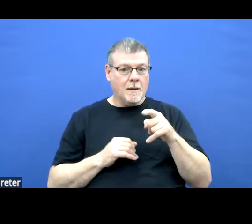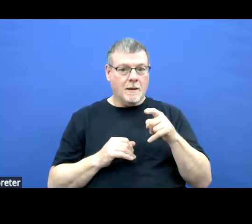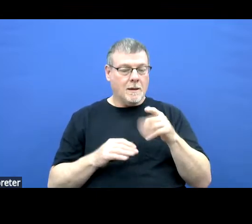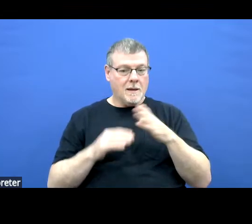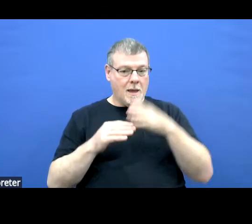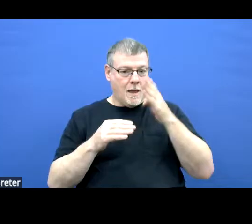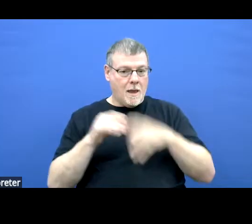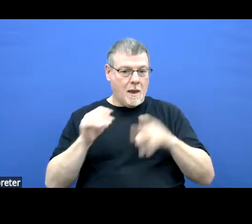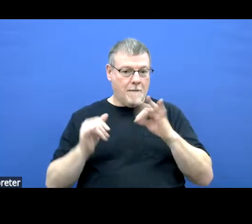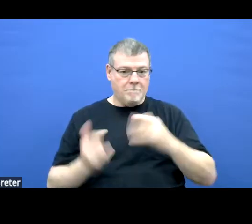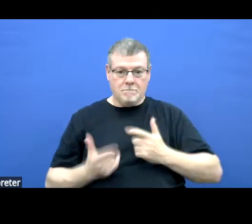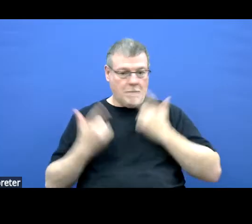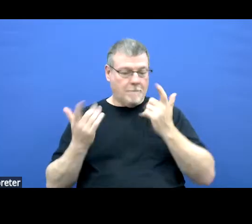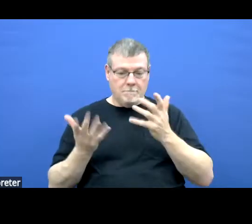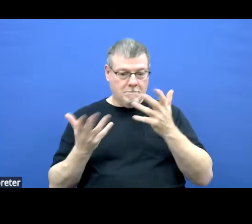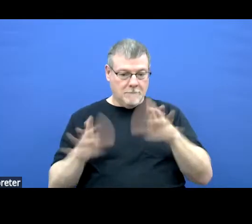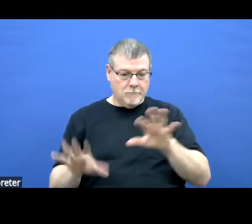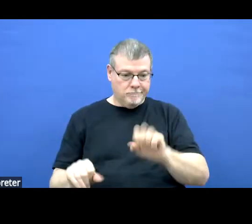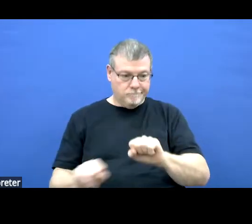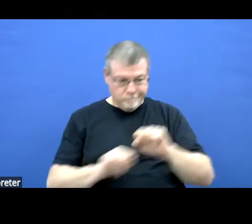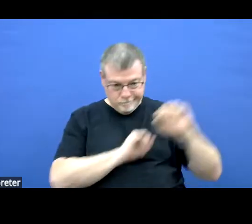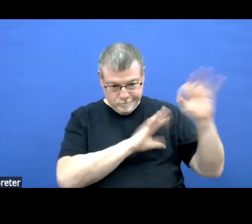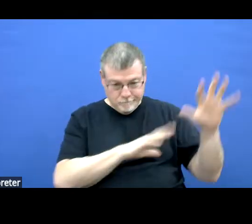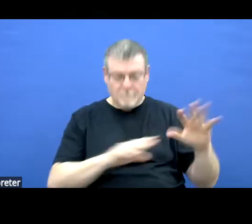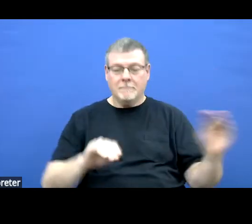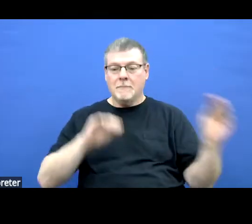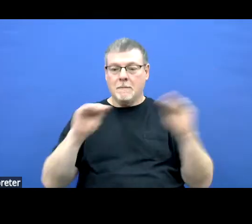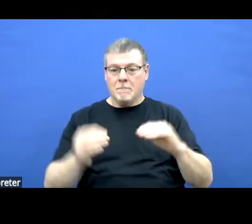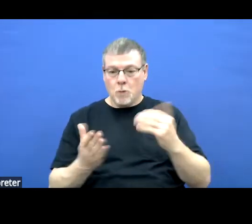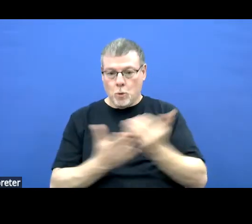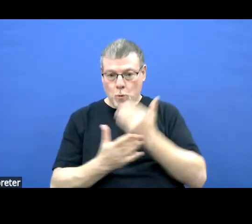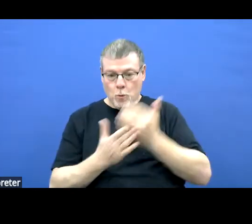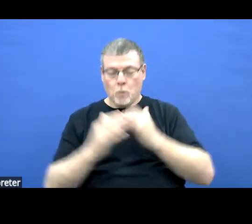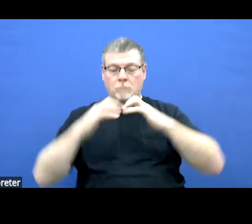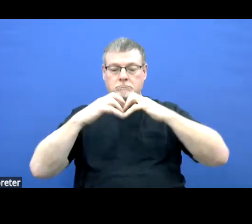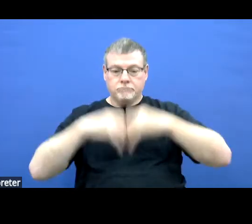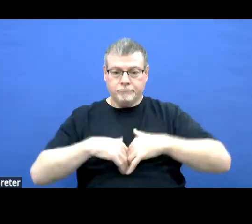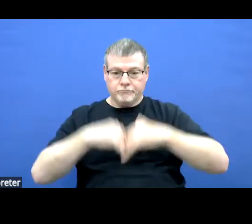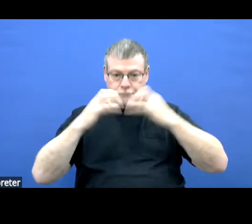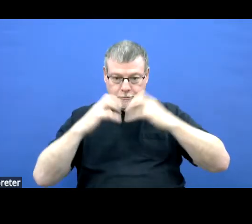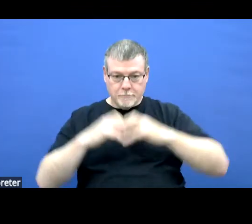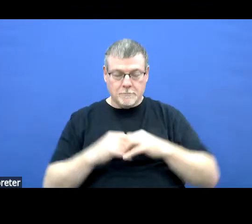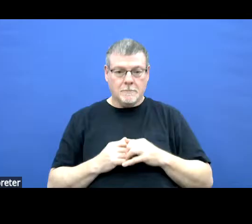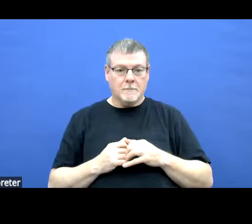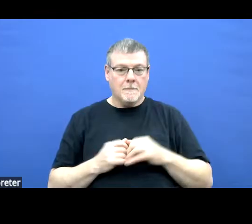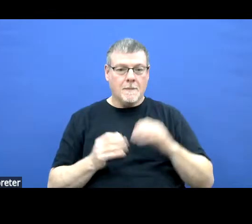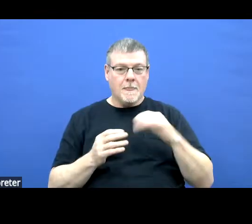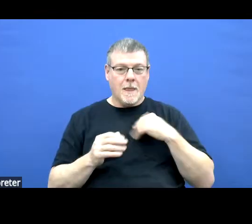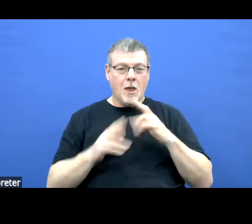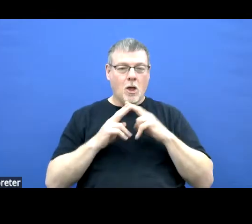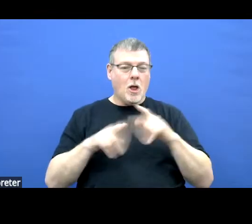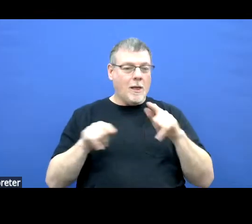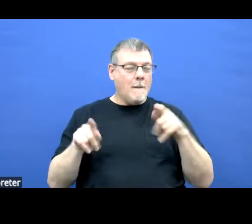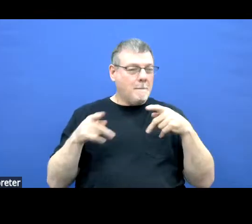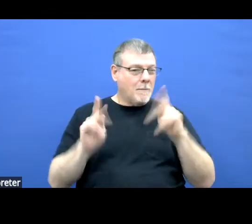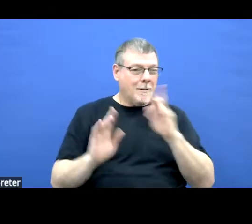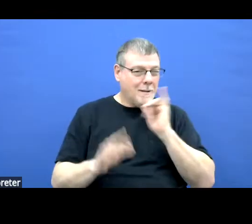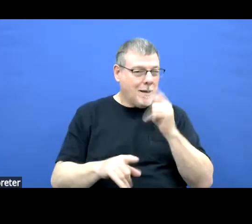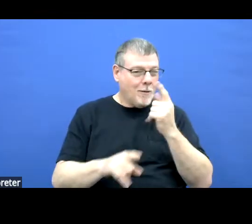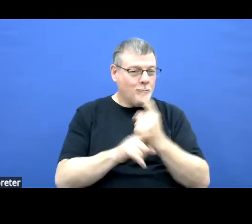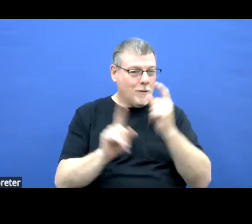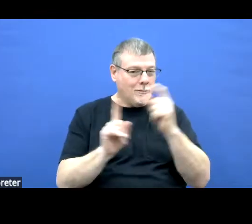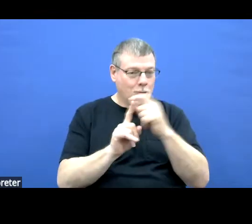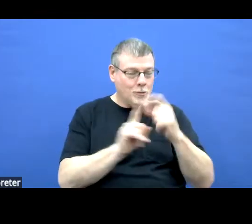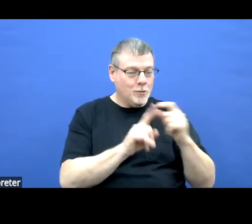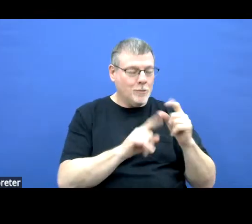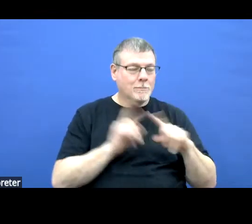life. So they'll put in new ones. They'll put in a new, I'll call it a permanent stage. It's not quite the right term,